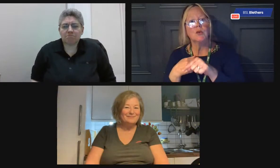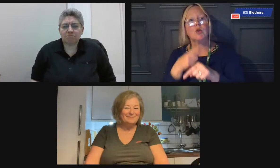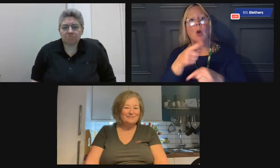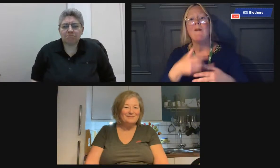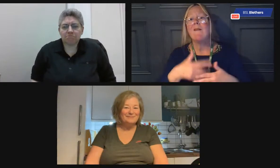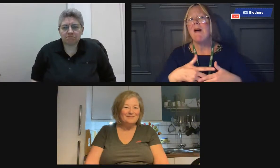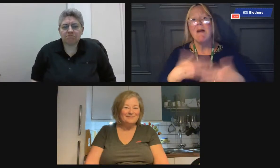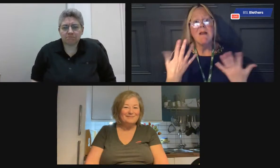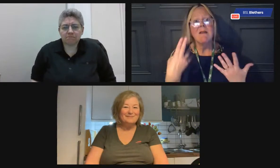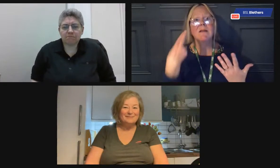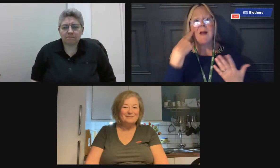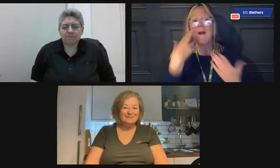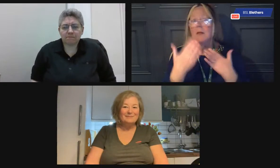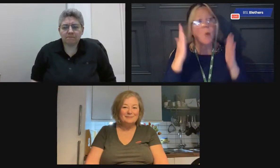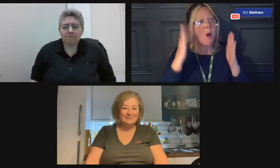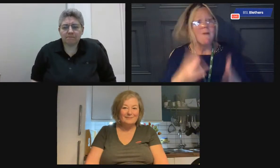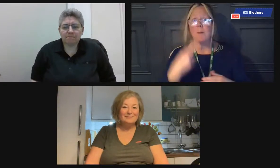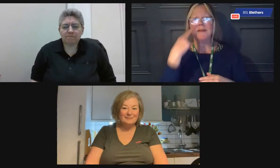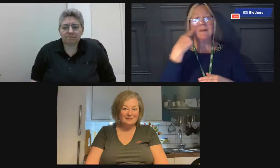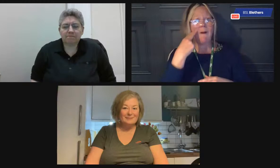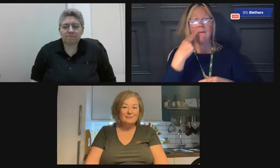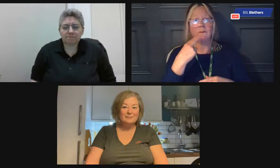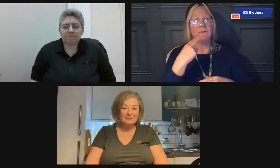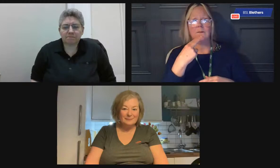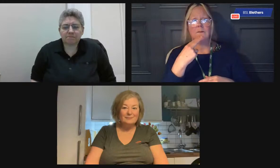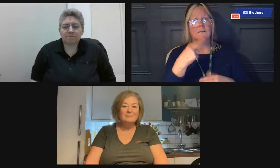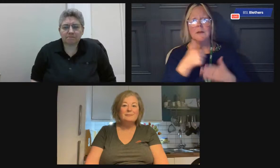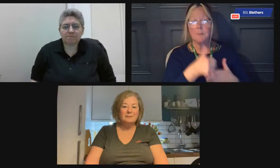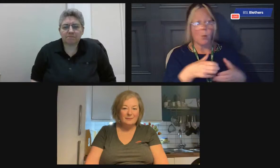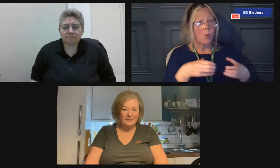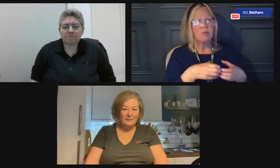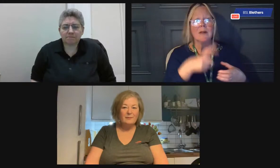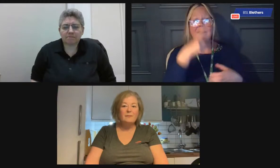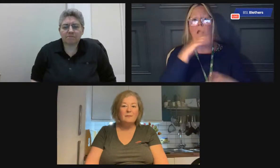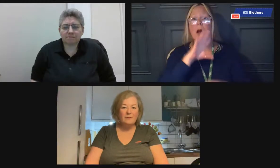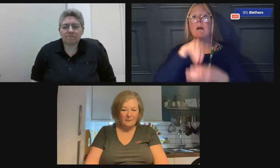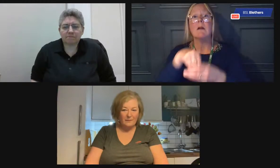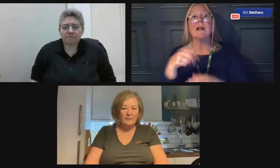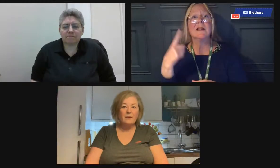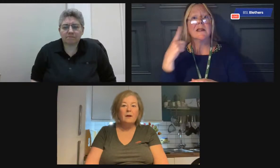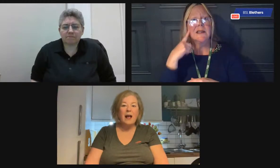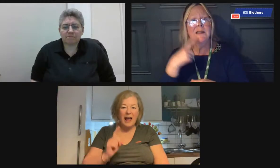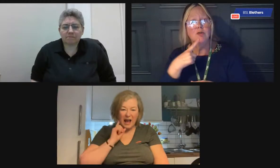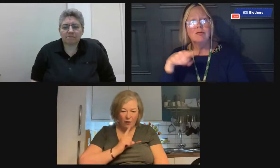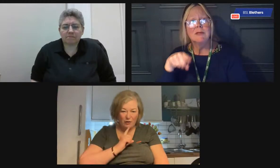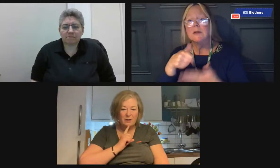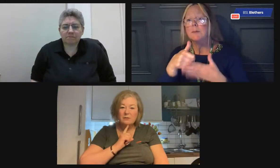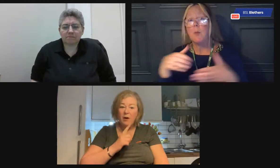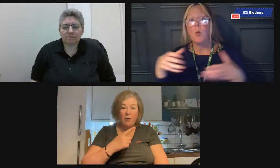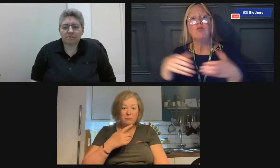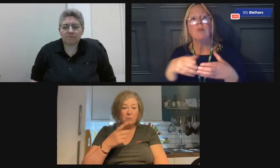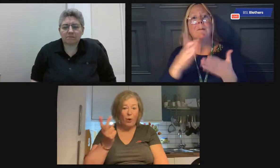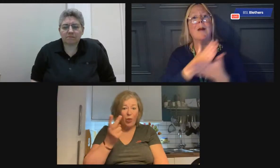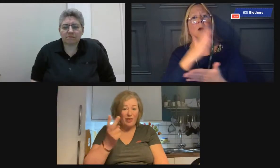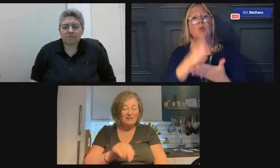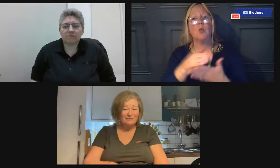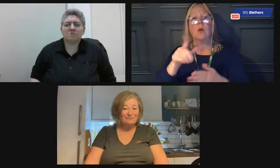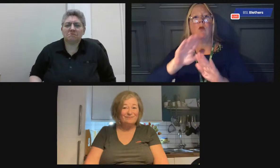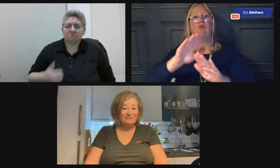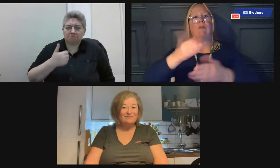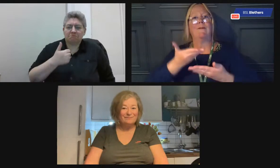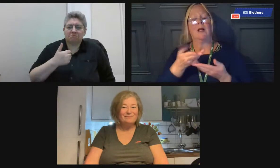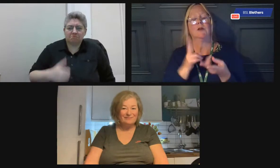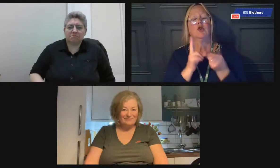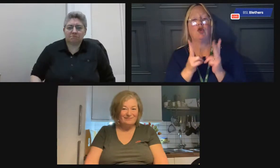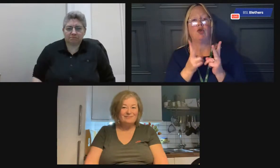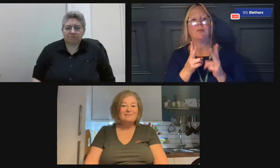budgets to spend on language access, linguistic access. And then that doesn't matter whether it's a deaf support group or a hearing